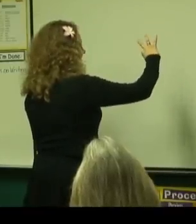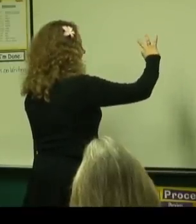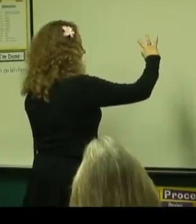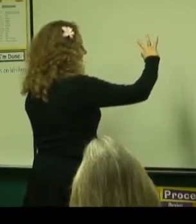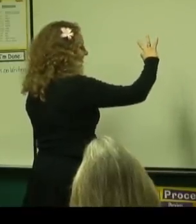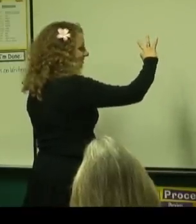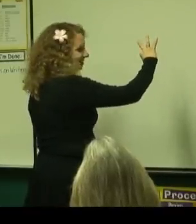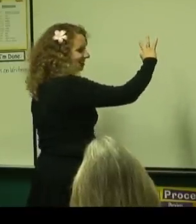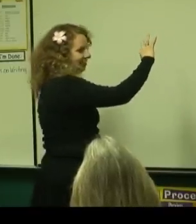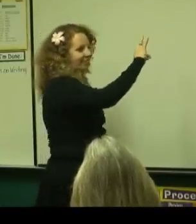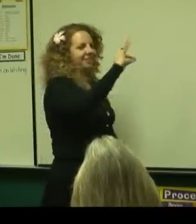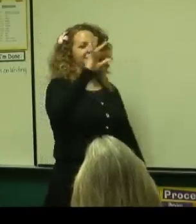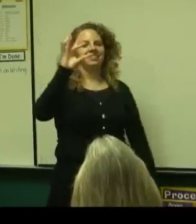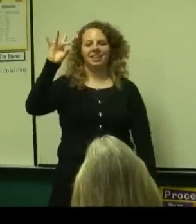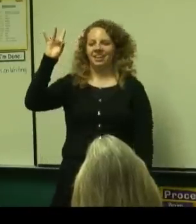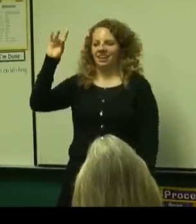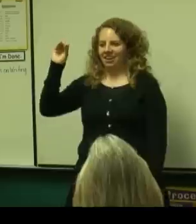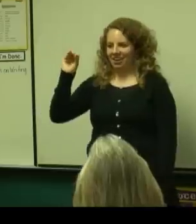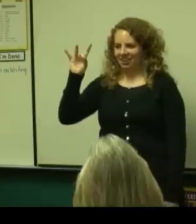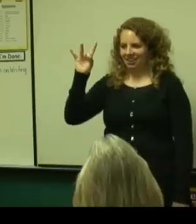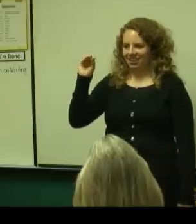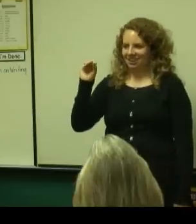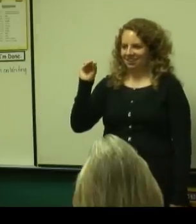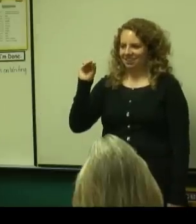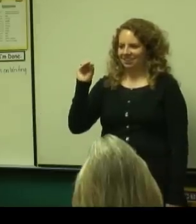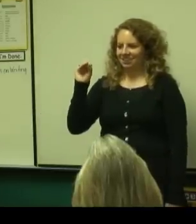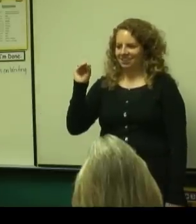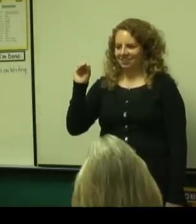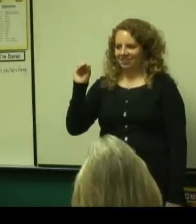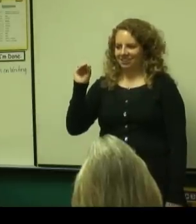79. And 80.